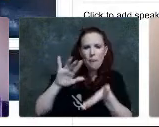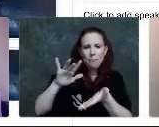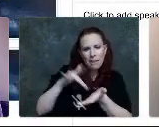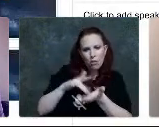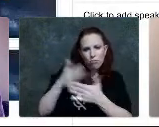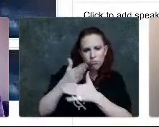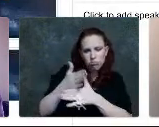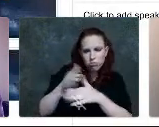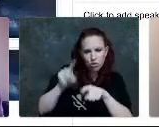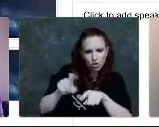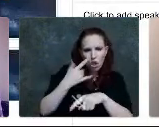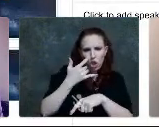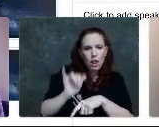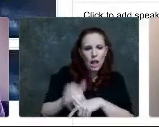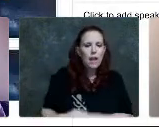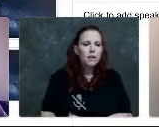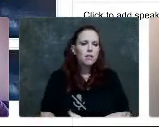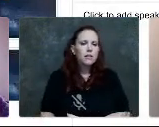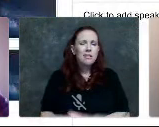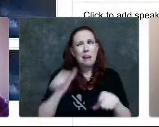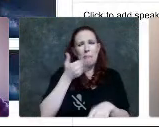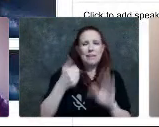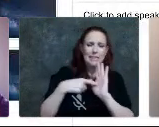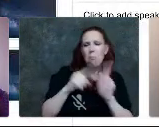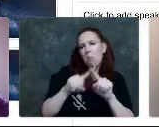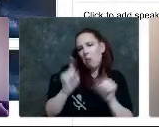we go. Can